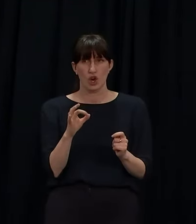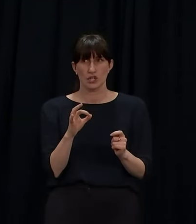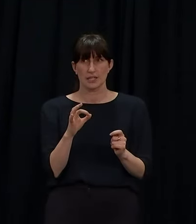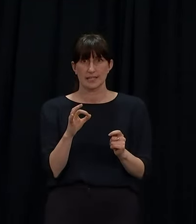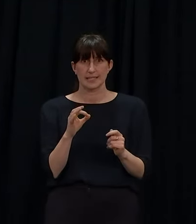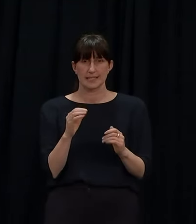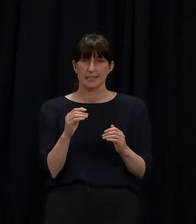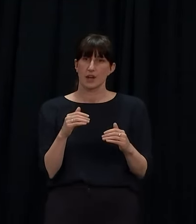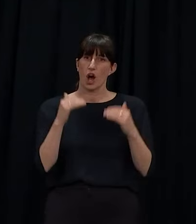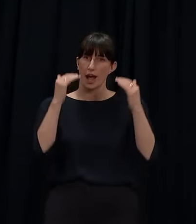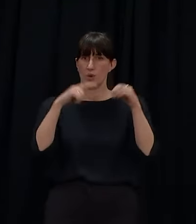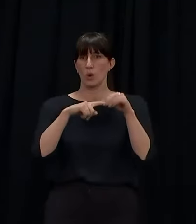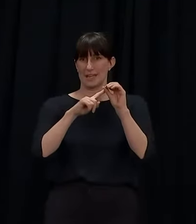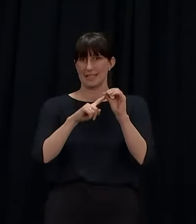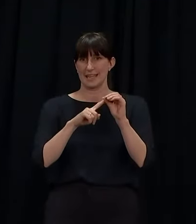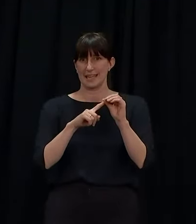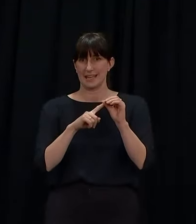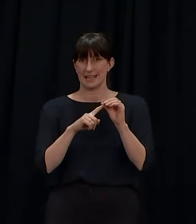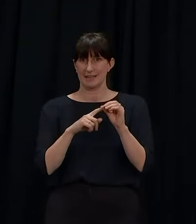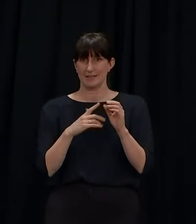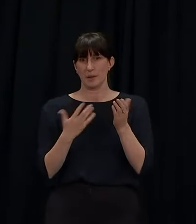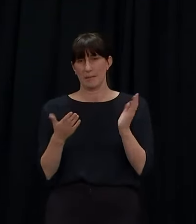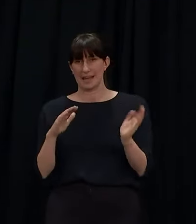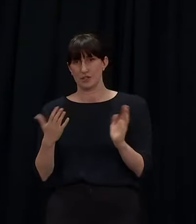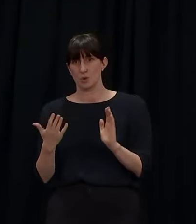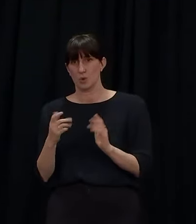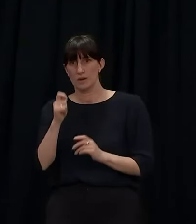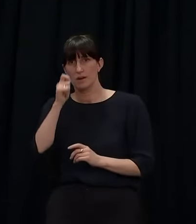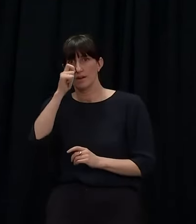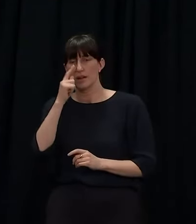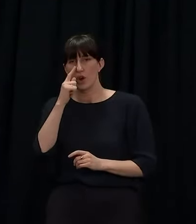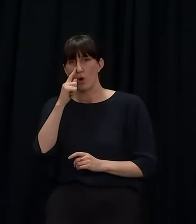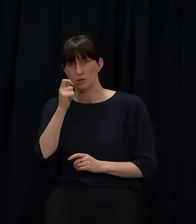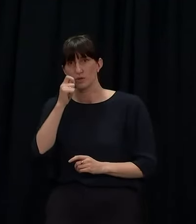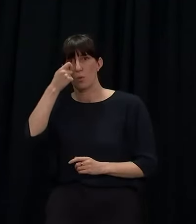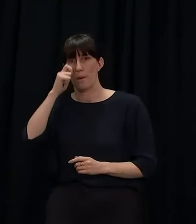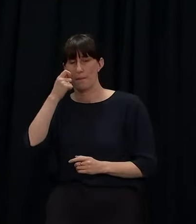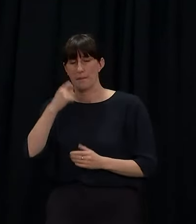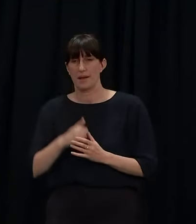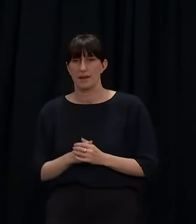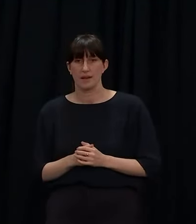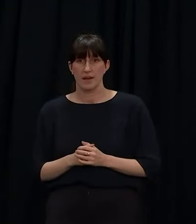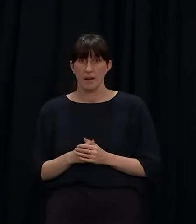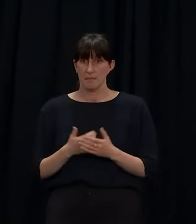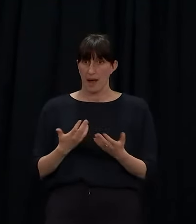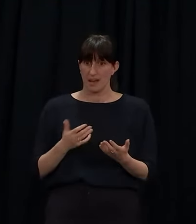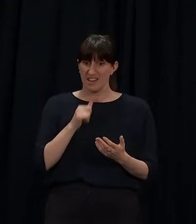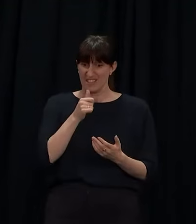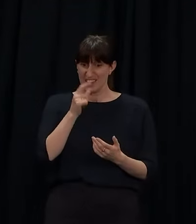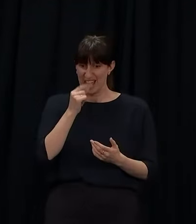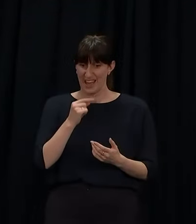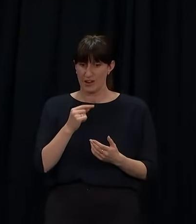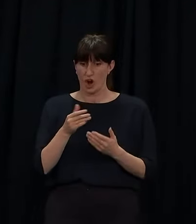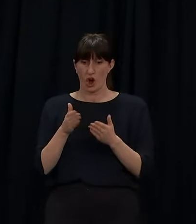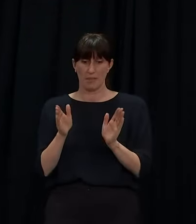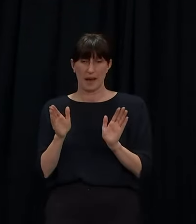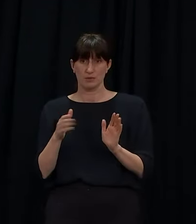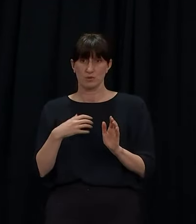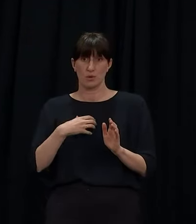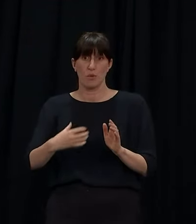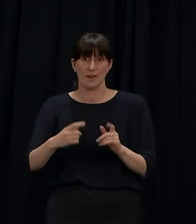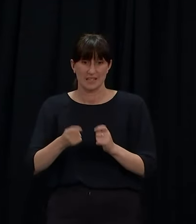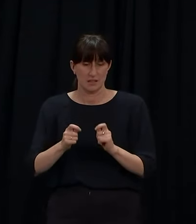that you process as PCR. But I'm sure more than happy for that dialogue to start. The more testing we can do, the better.